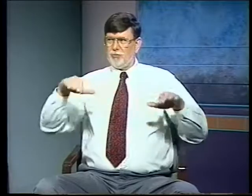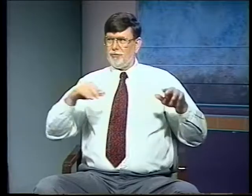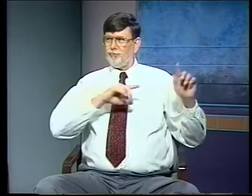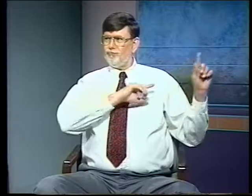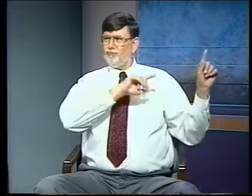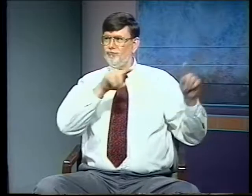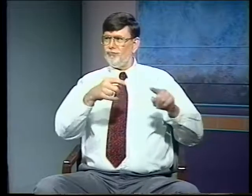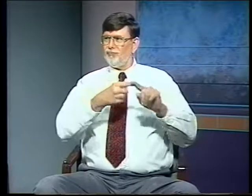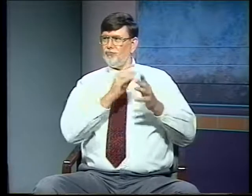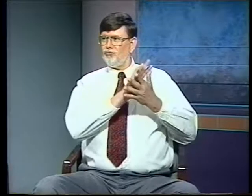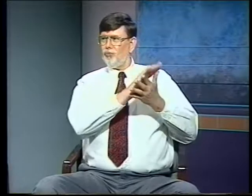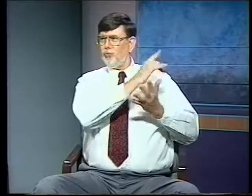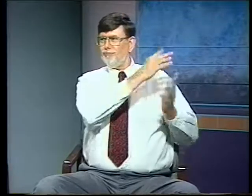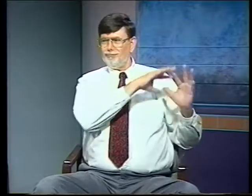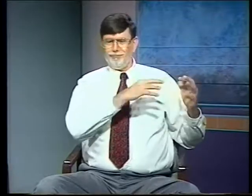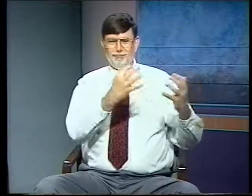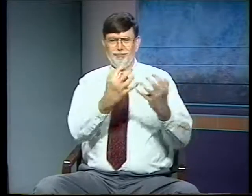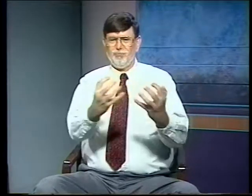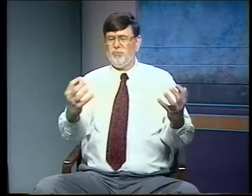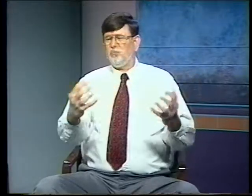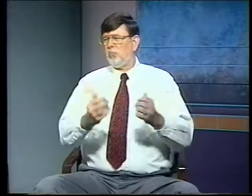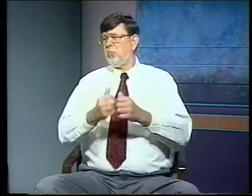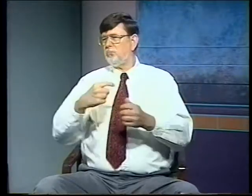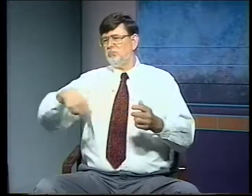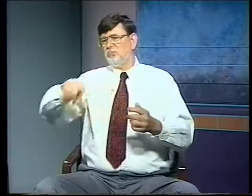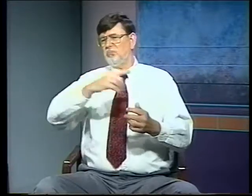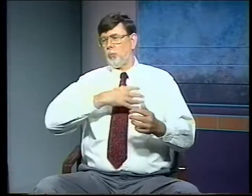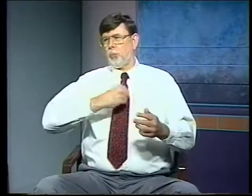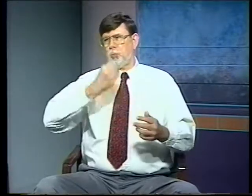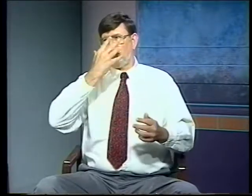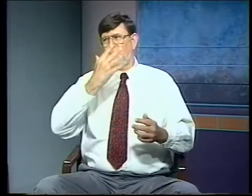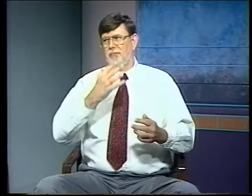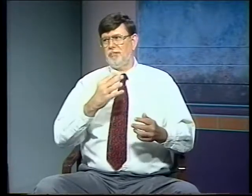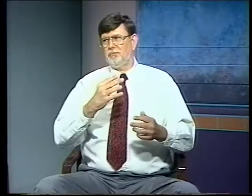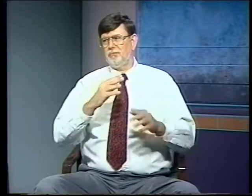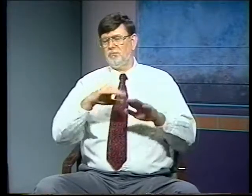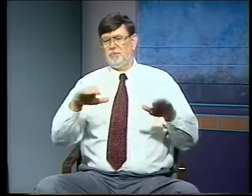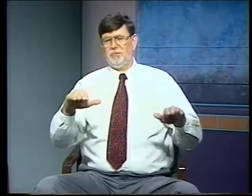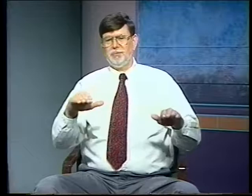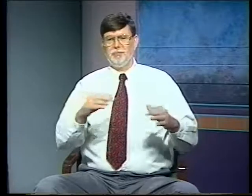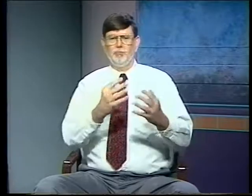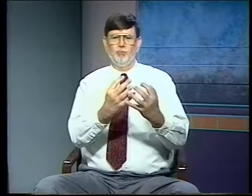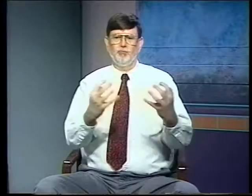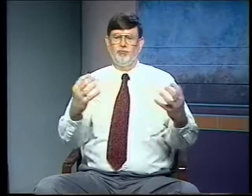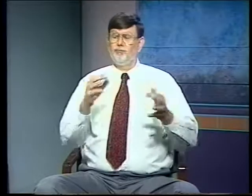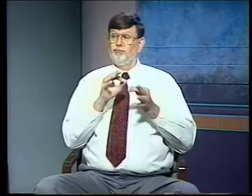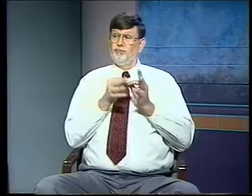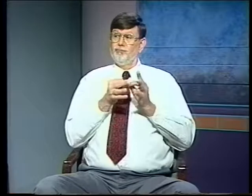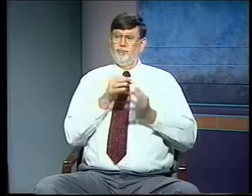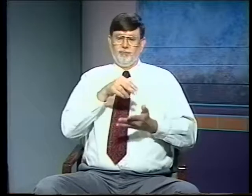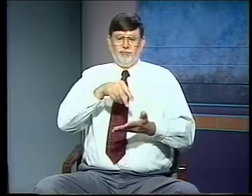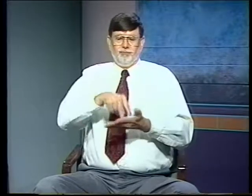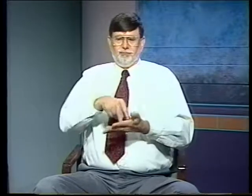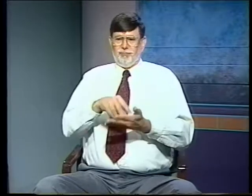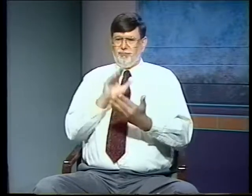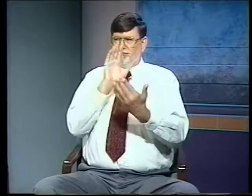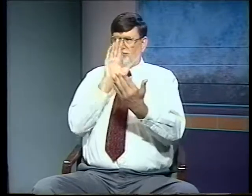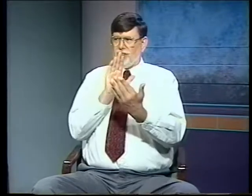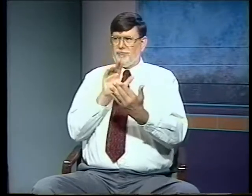that there were a number of deaf children from the school that were in attendance in the audience. Most of them were white children, of course. And